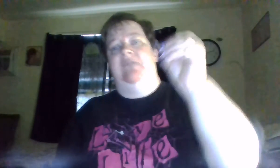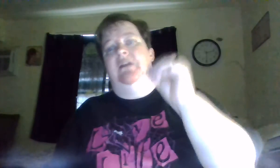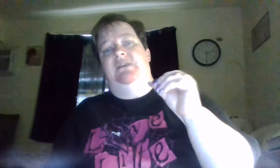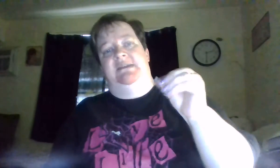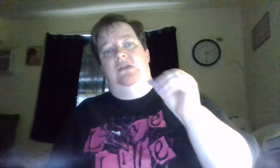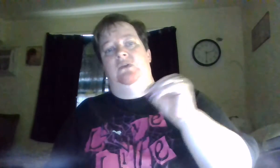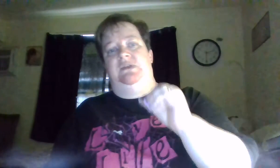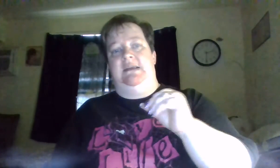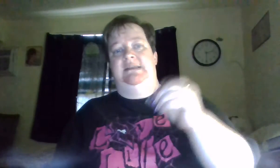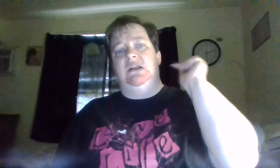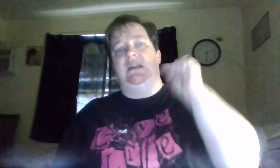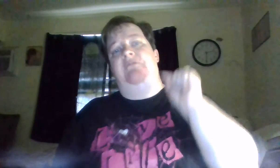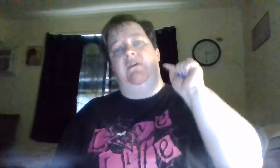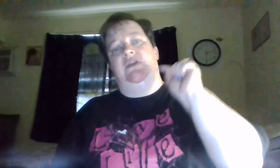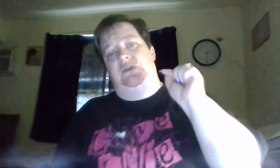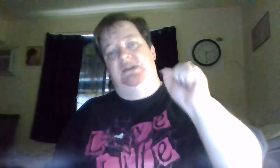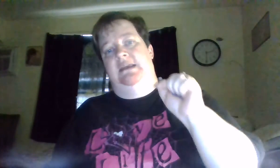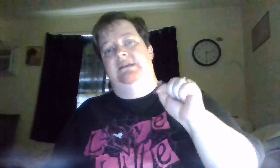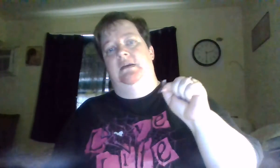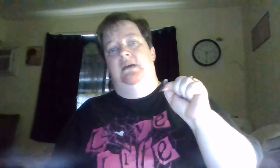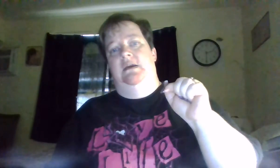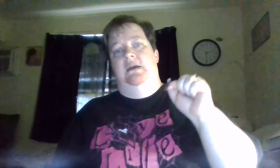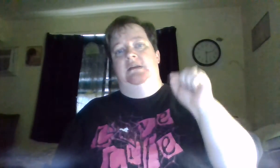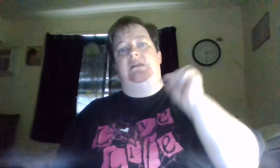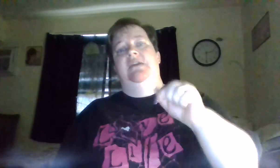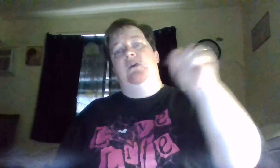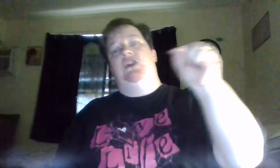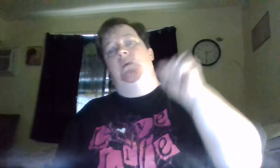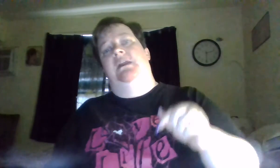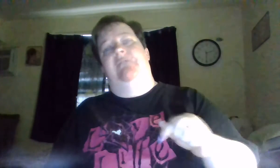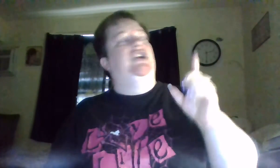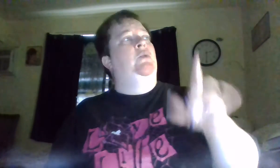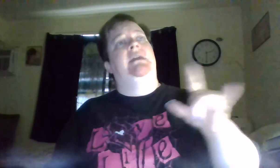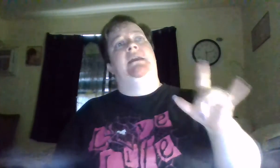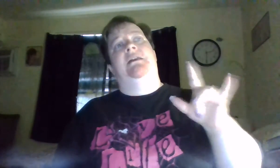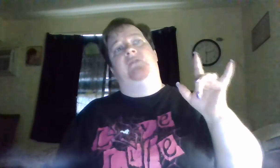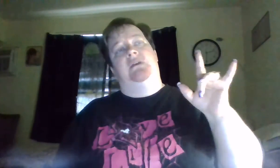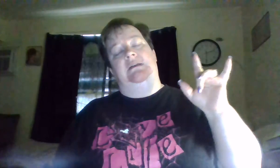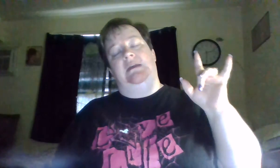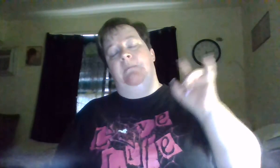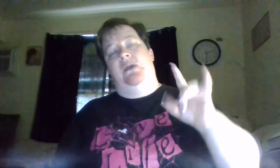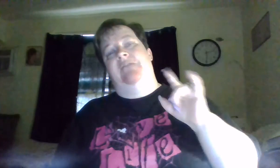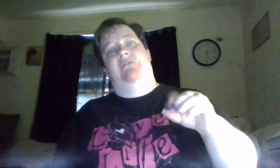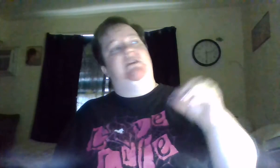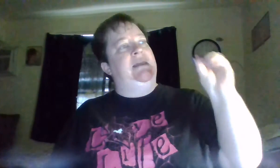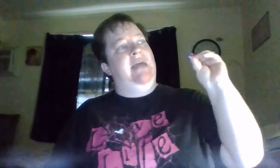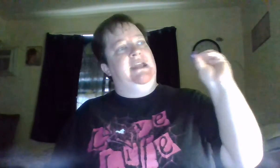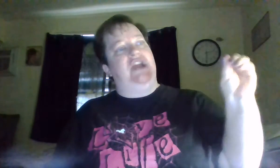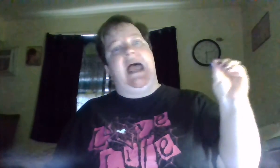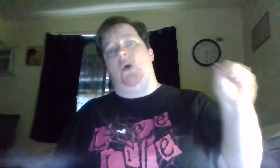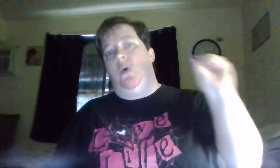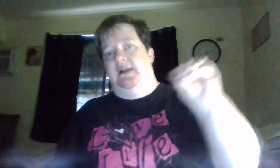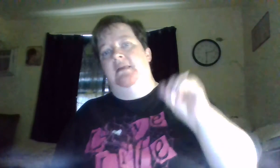enough to say those things, to live those things? To live what you believe, are you willing enough and brave enough to be like Jack or the